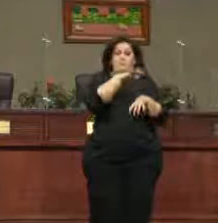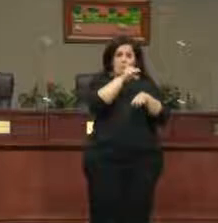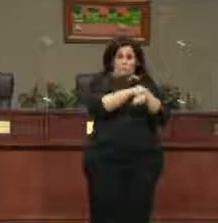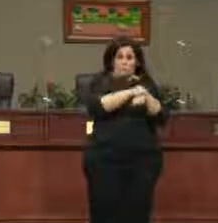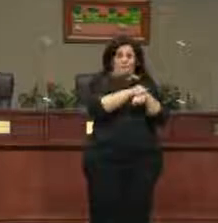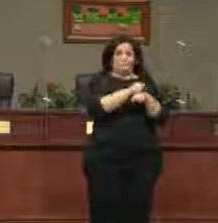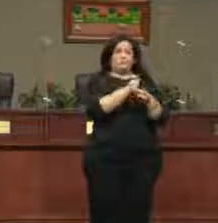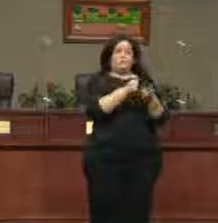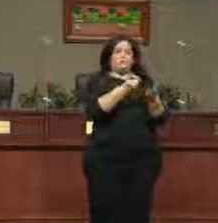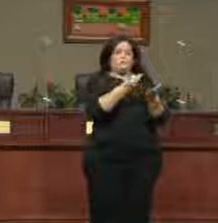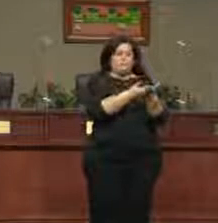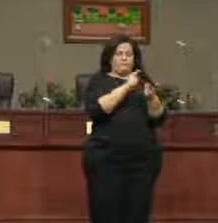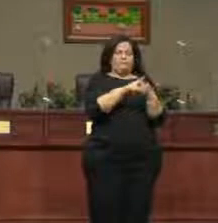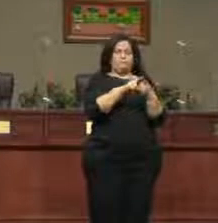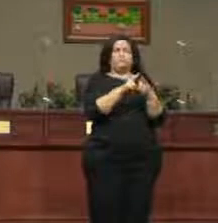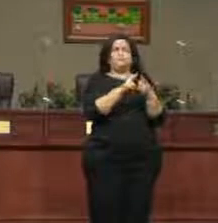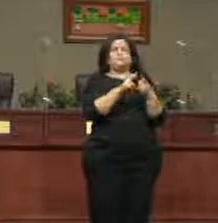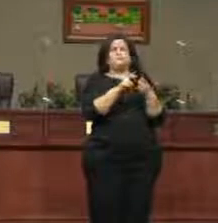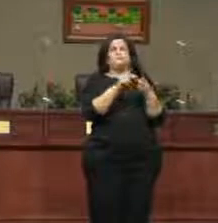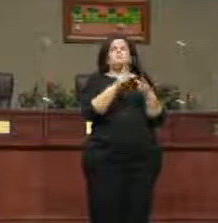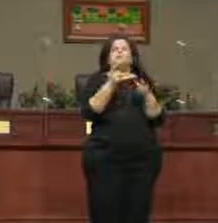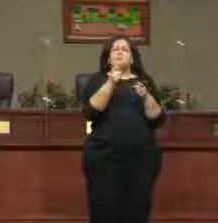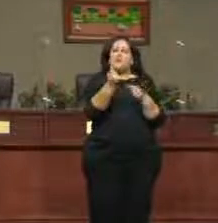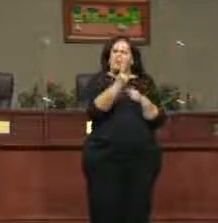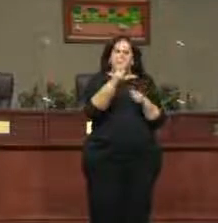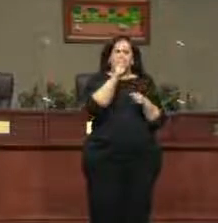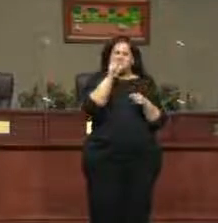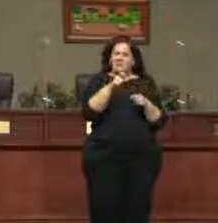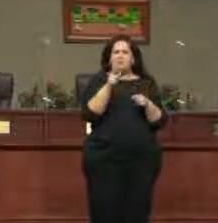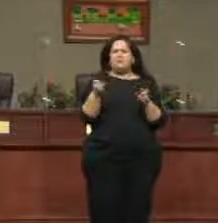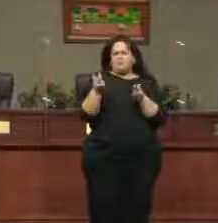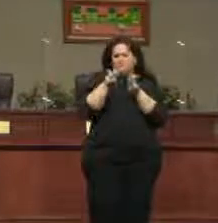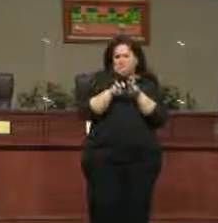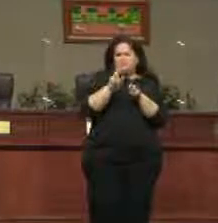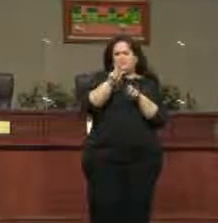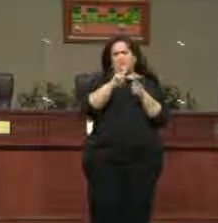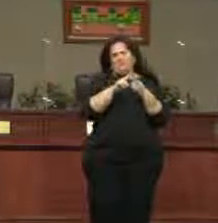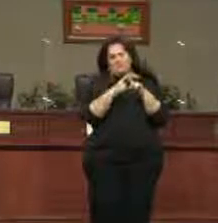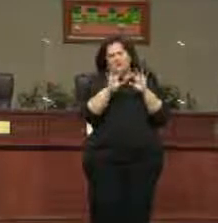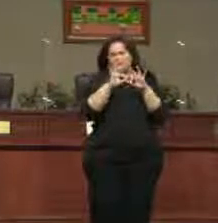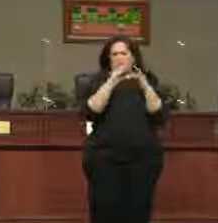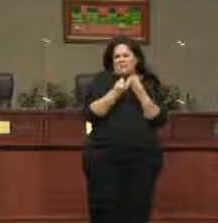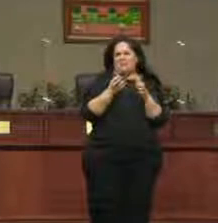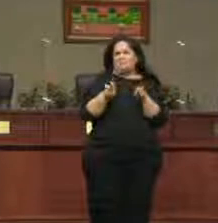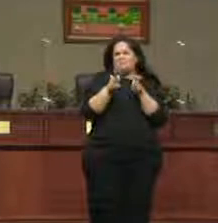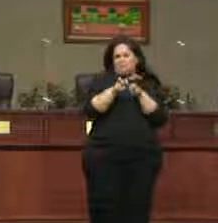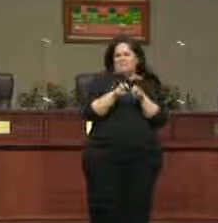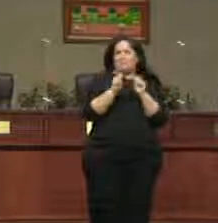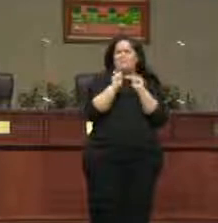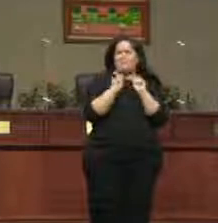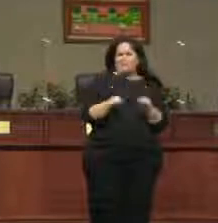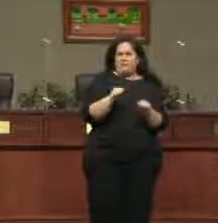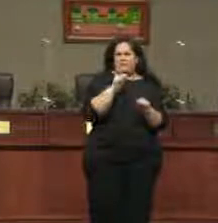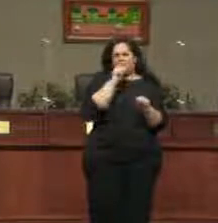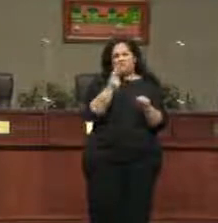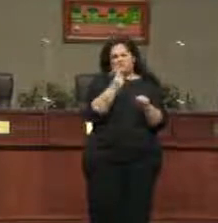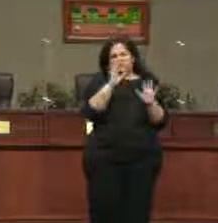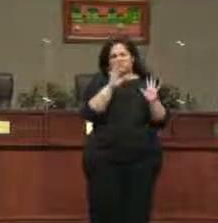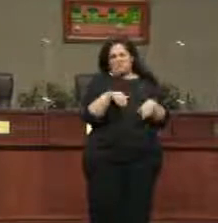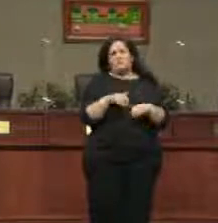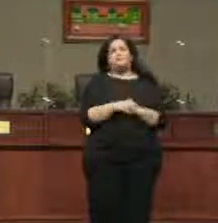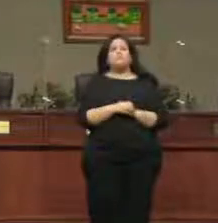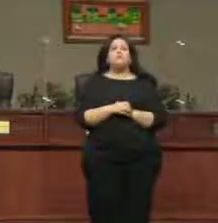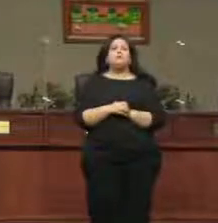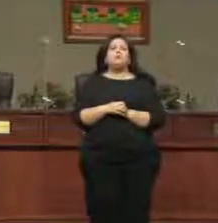vaccination appointment. A family member or a caregiver may also ride along with the senior.